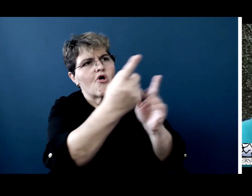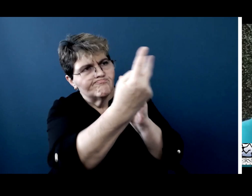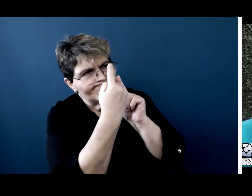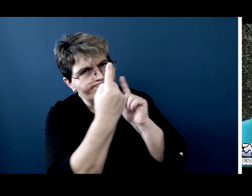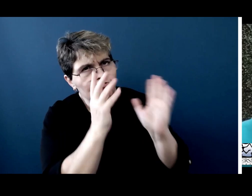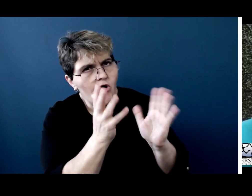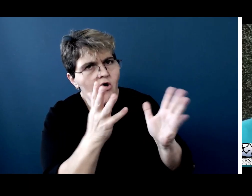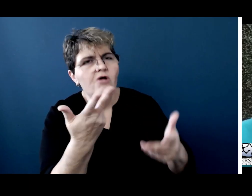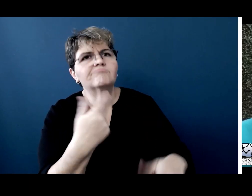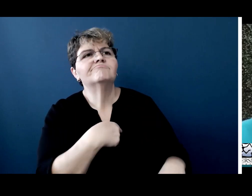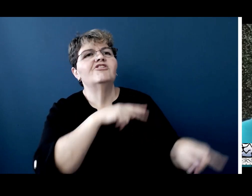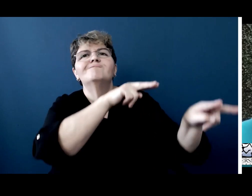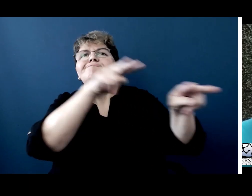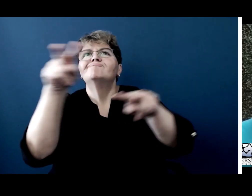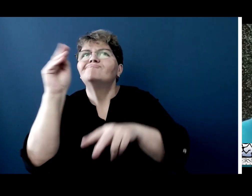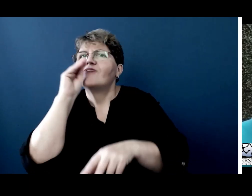uh,